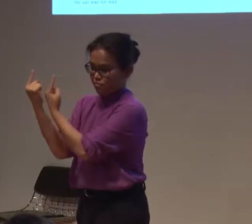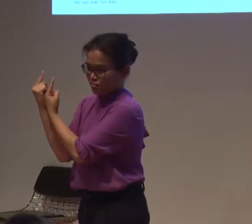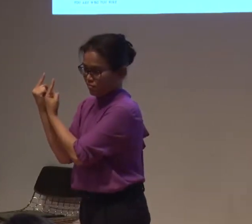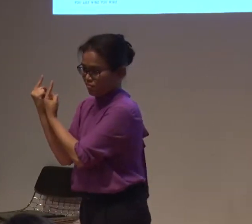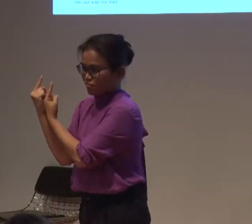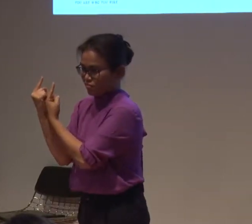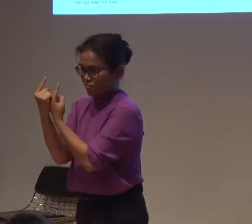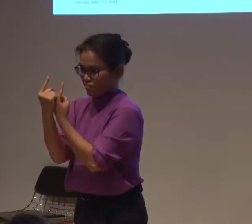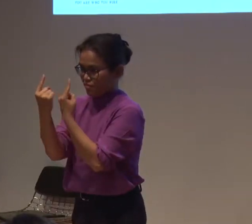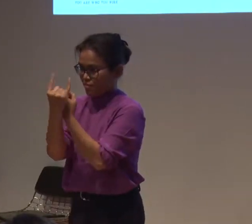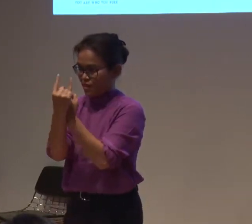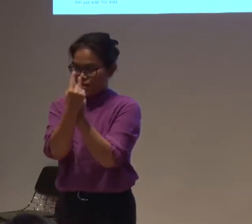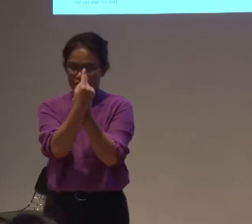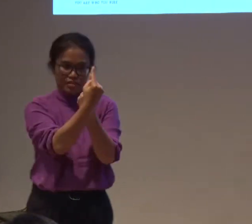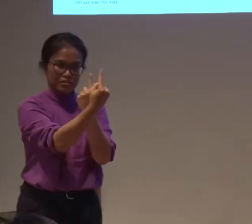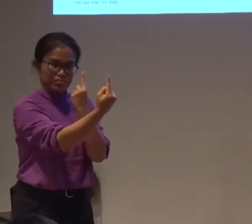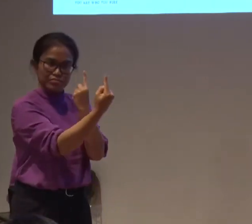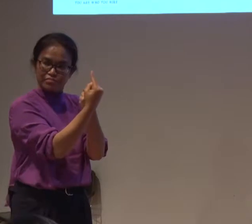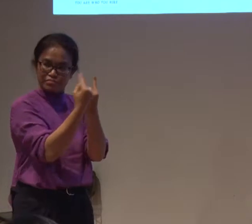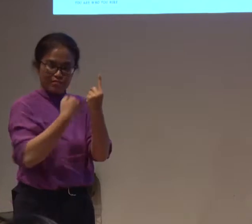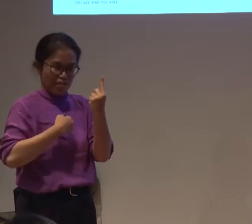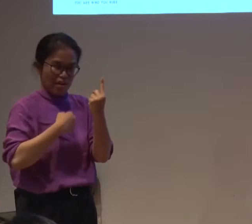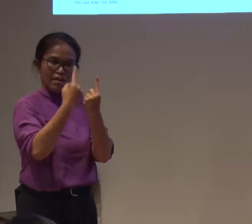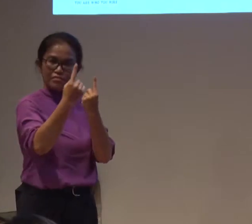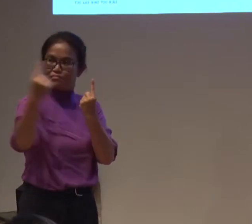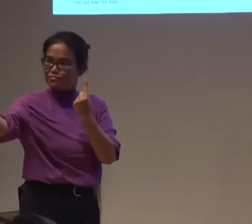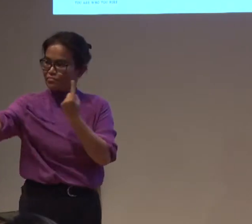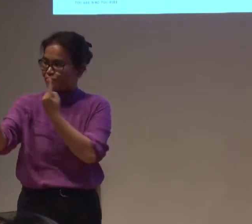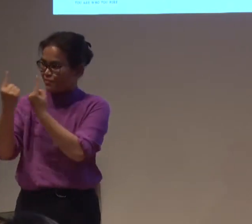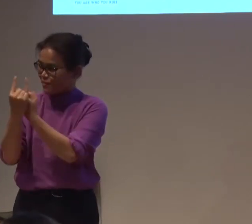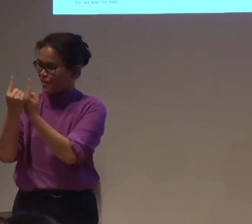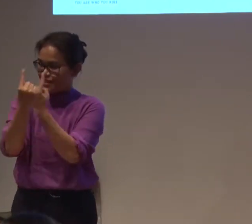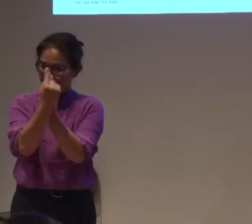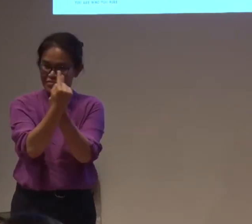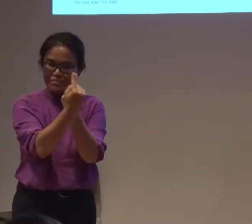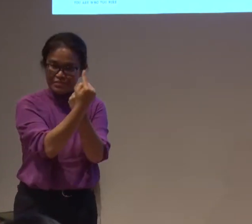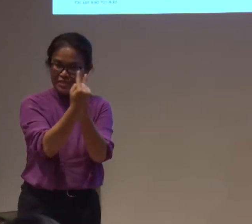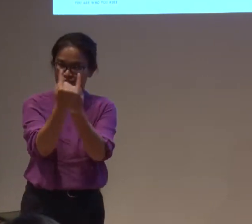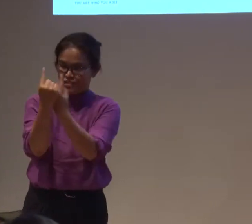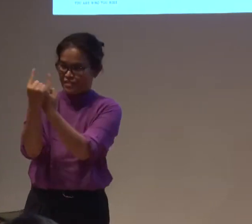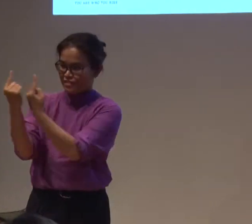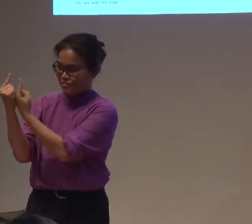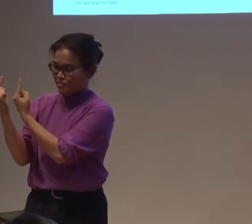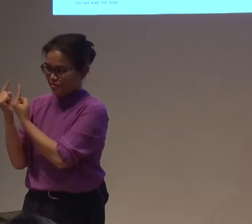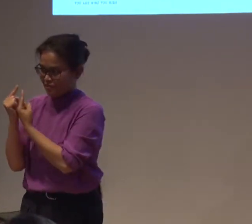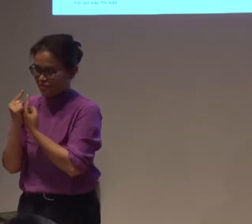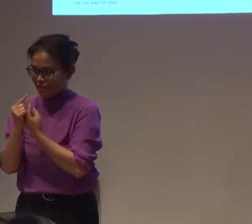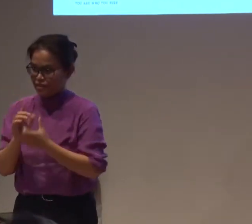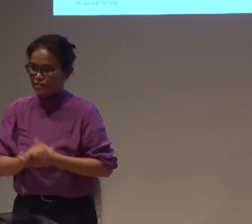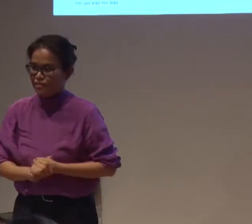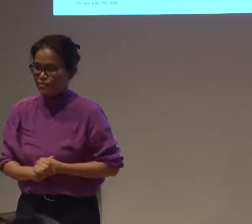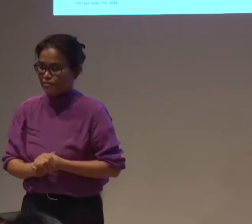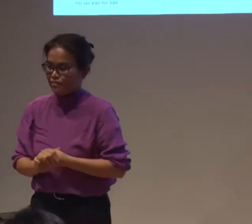That's this one. It means to meet another. So I'm the one tiny person and